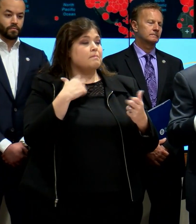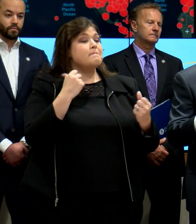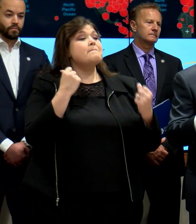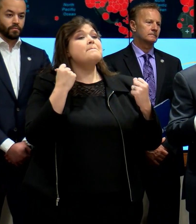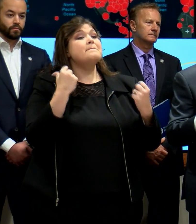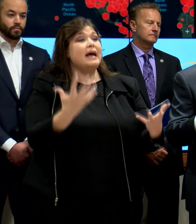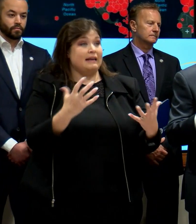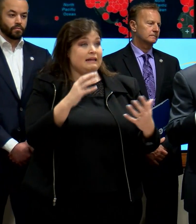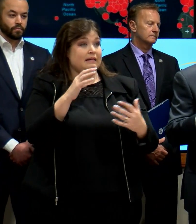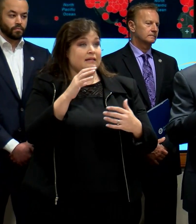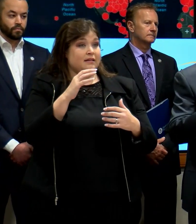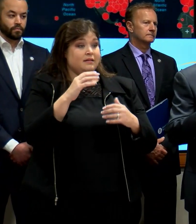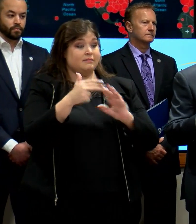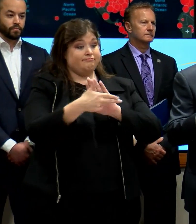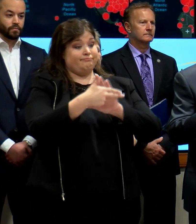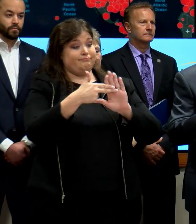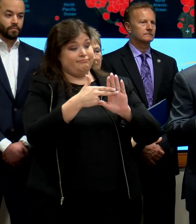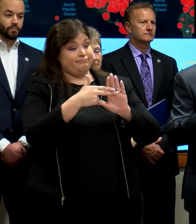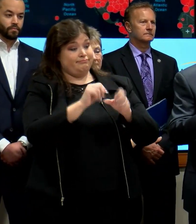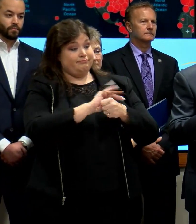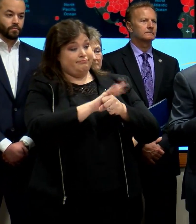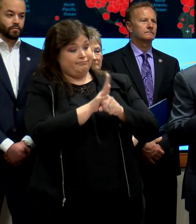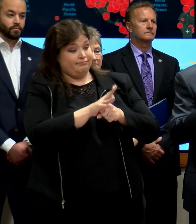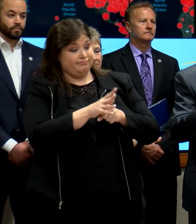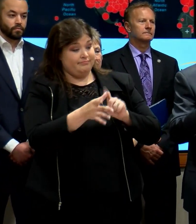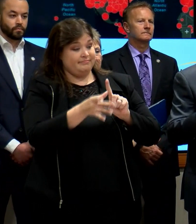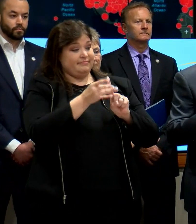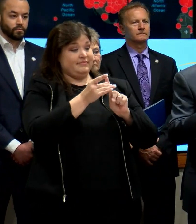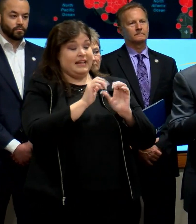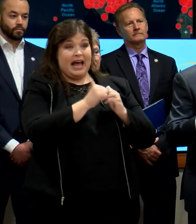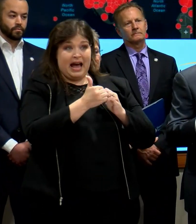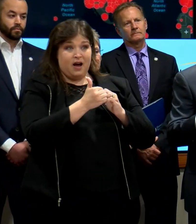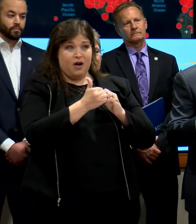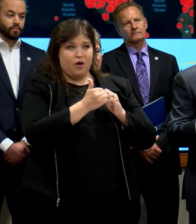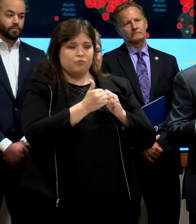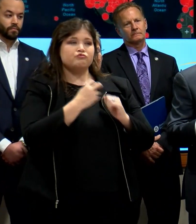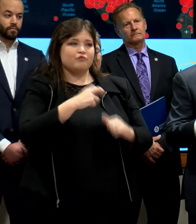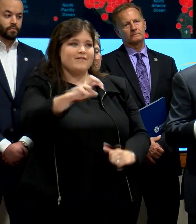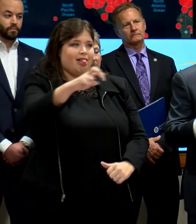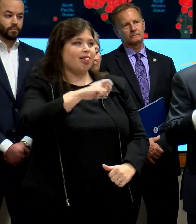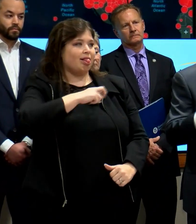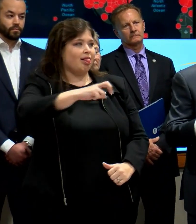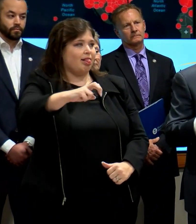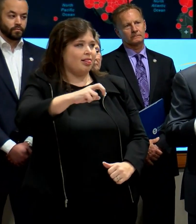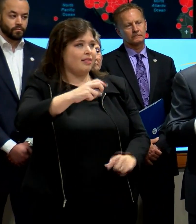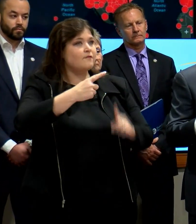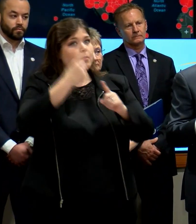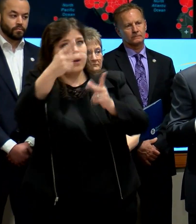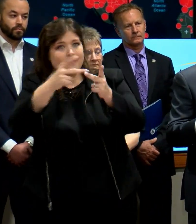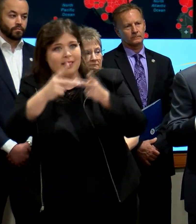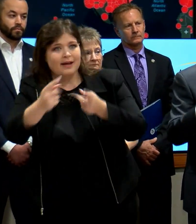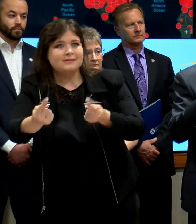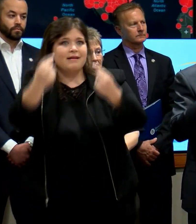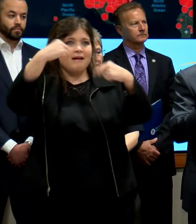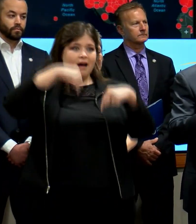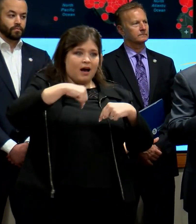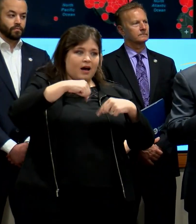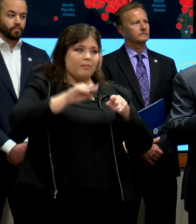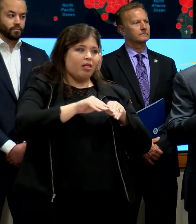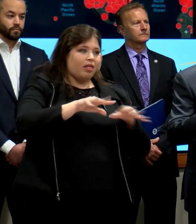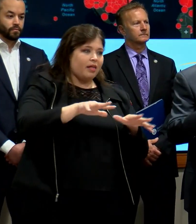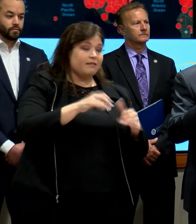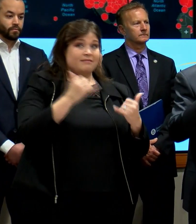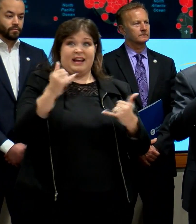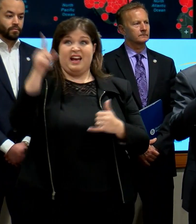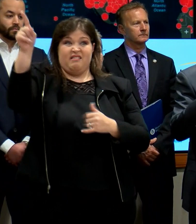cases positive based on people traveling from one jurisdiction to another. And now you have a situation in which New York,